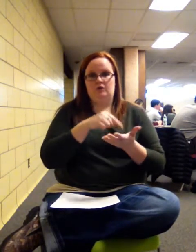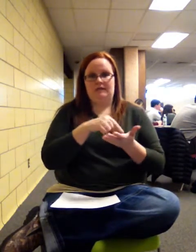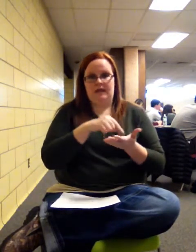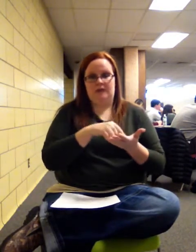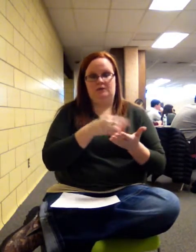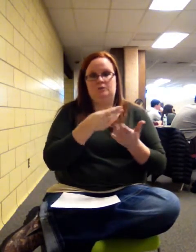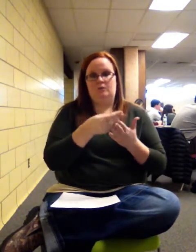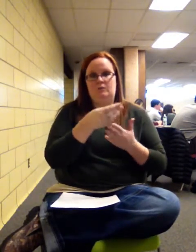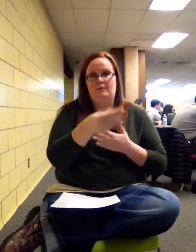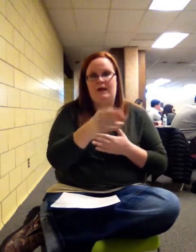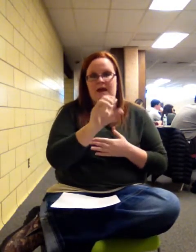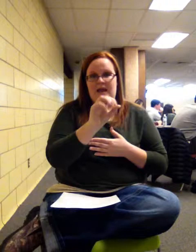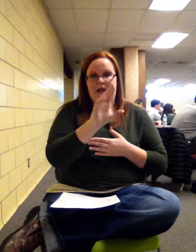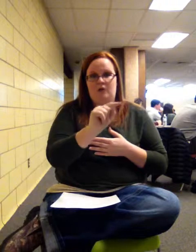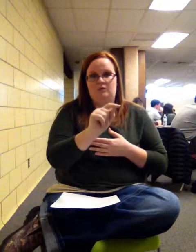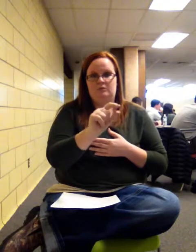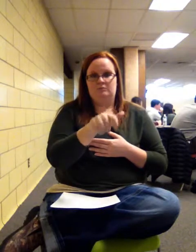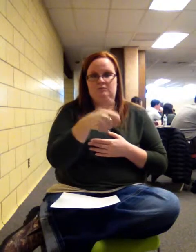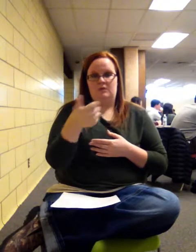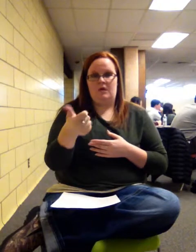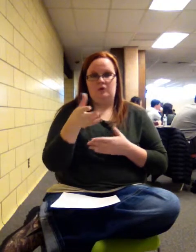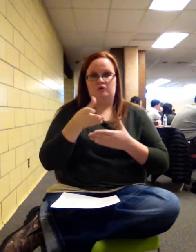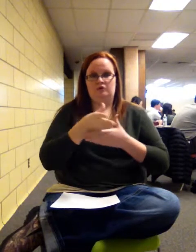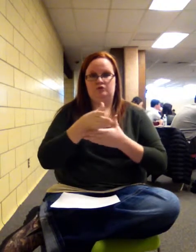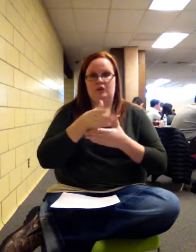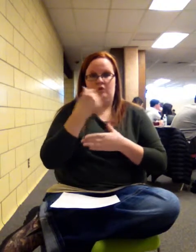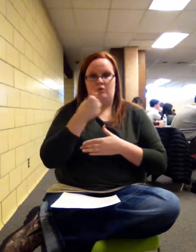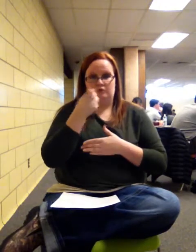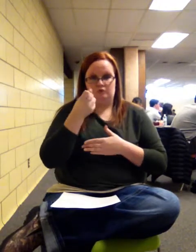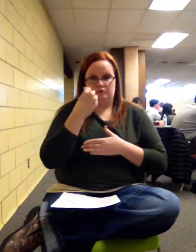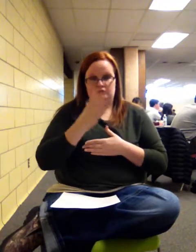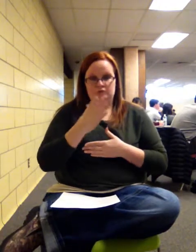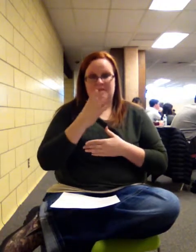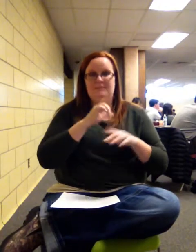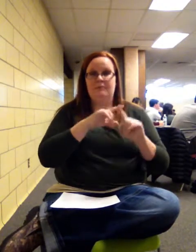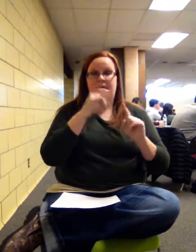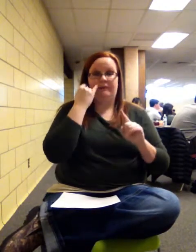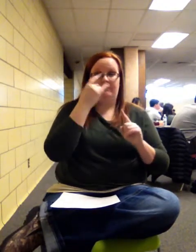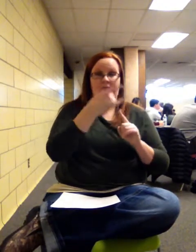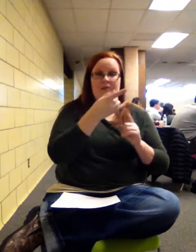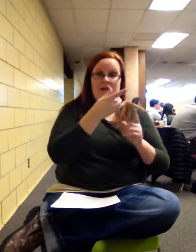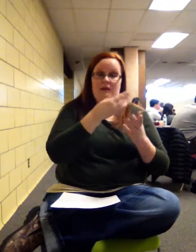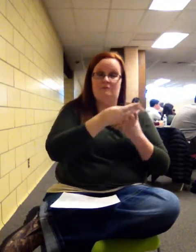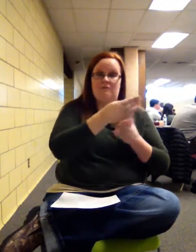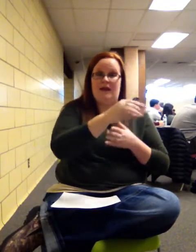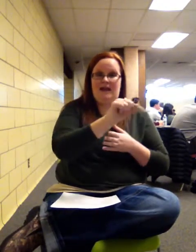that's past business. Whereas if they're buying assets, that's them investing for future